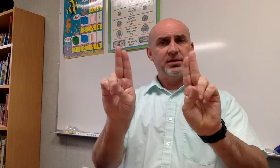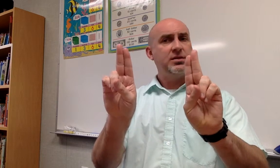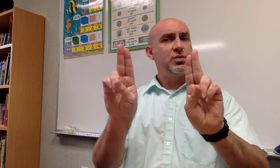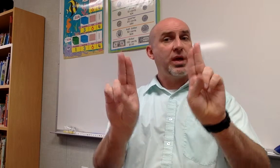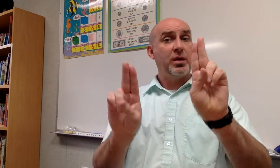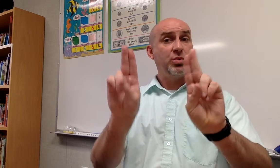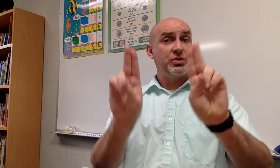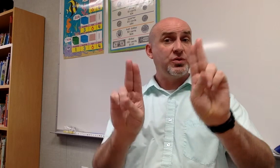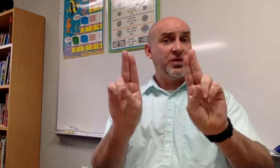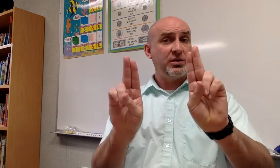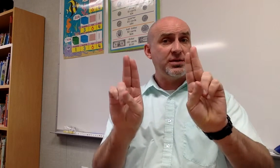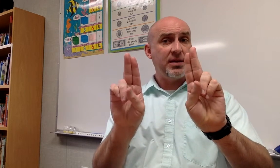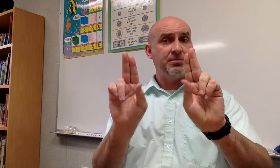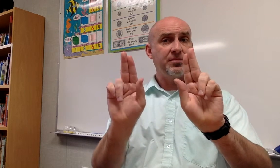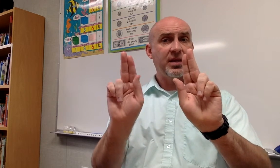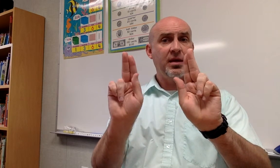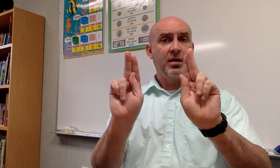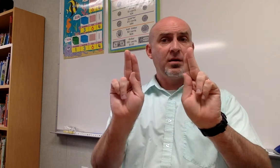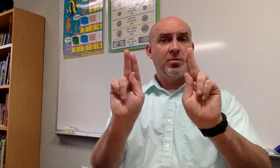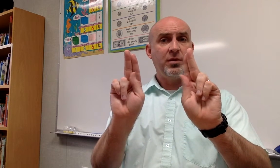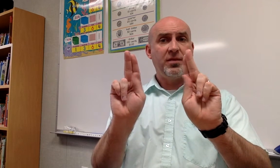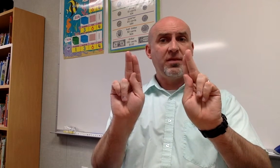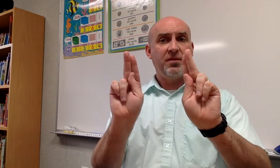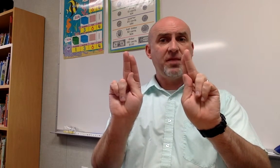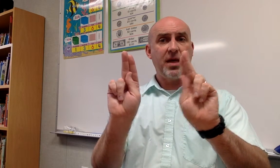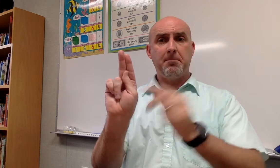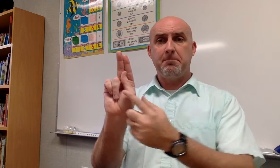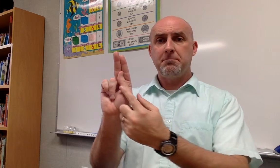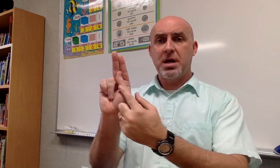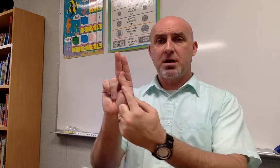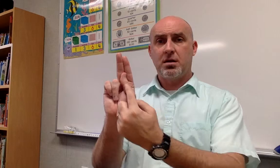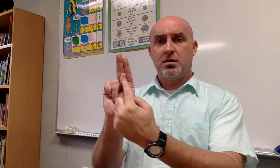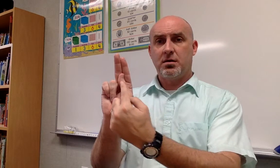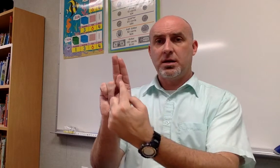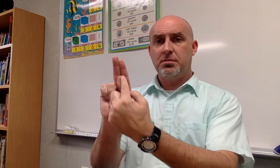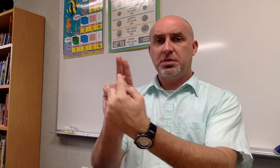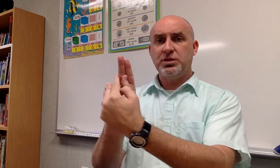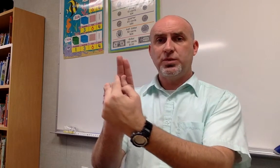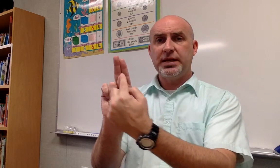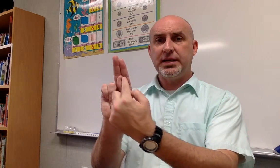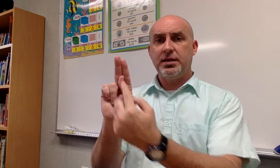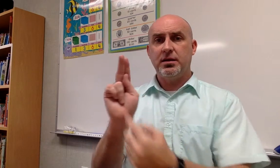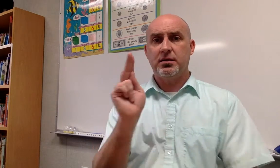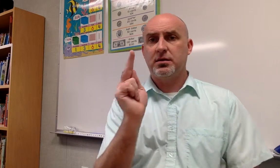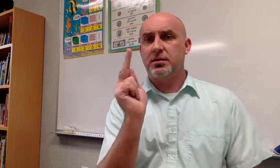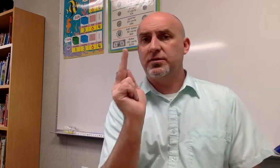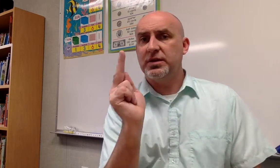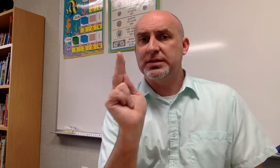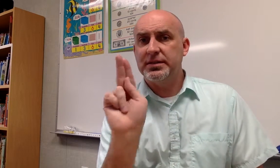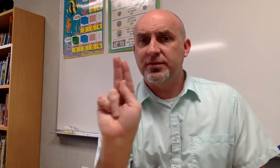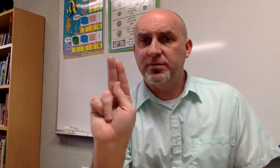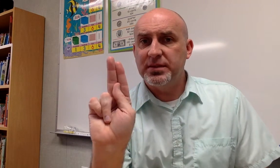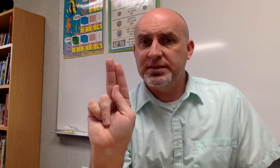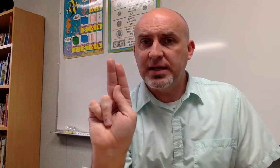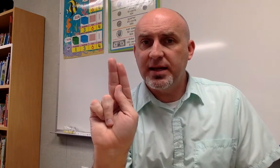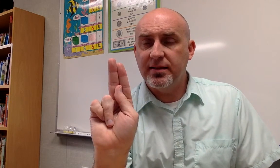easiest way, put 2 fingers up, put the thumb in between. I don't know if you can see from the side